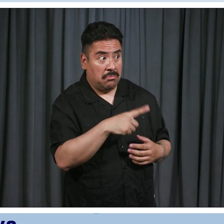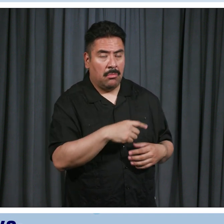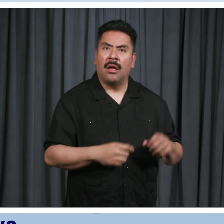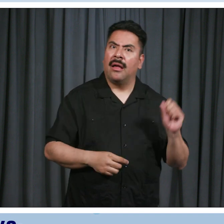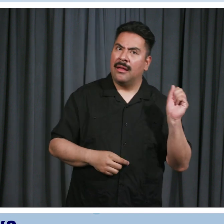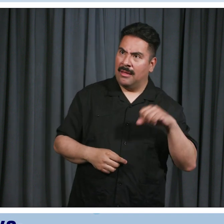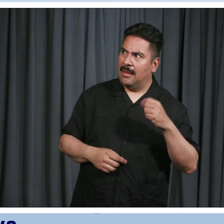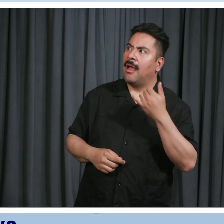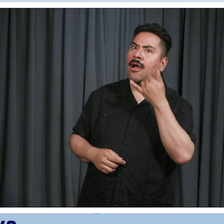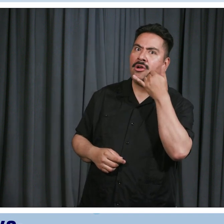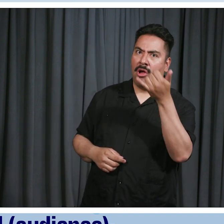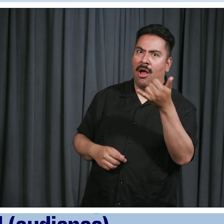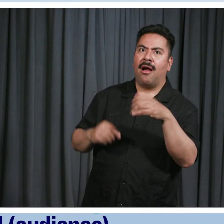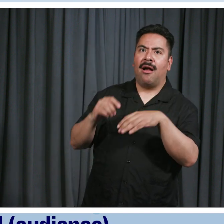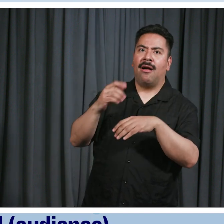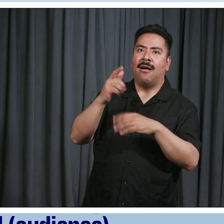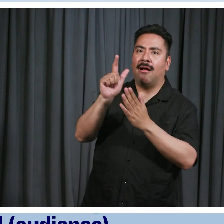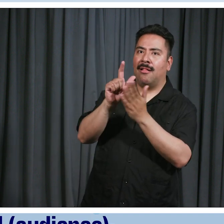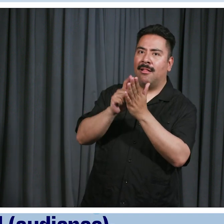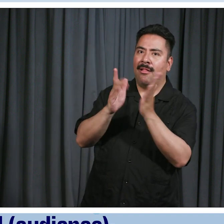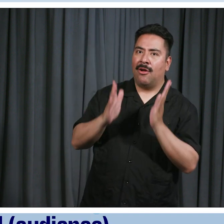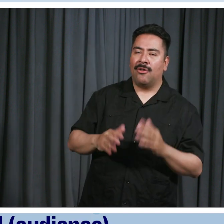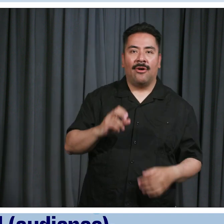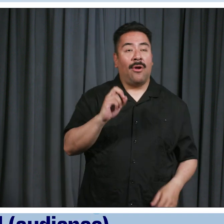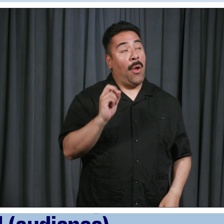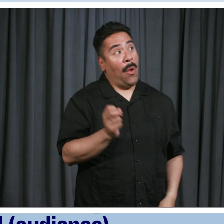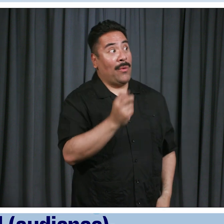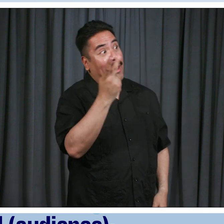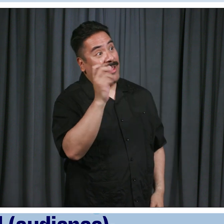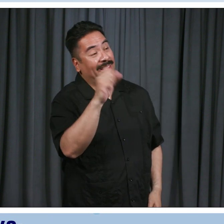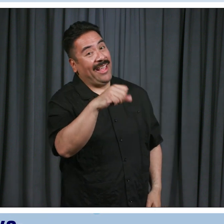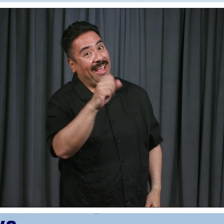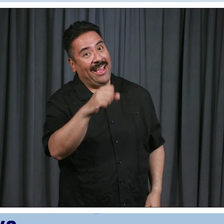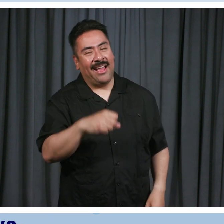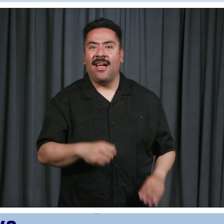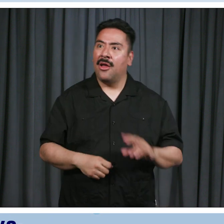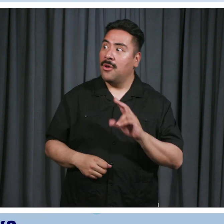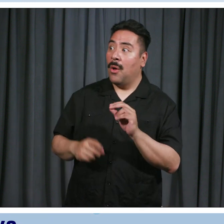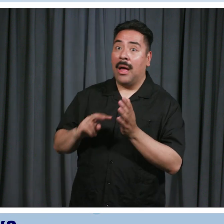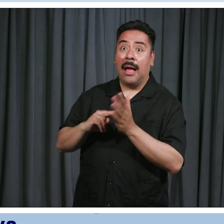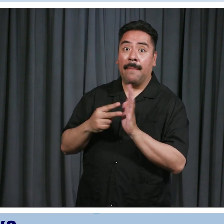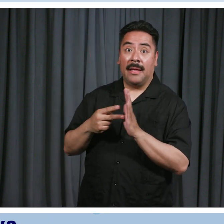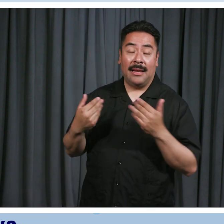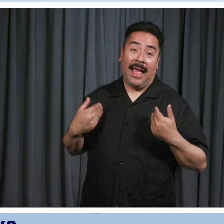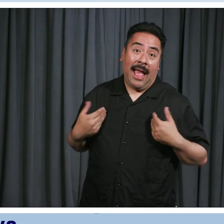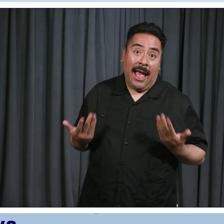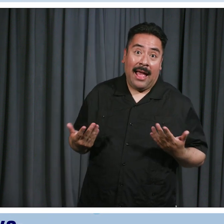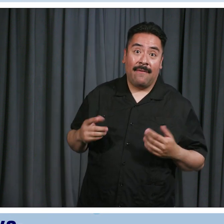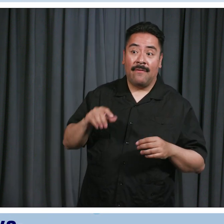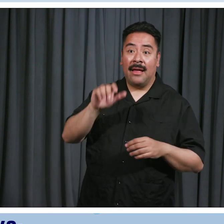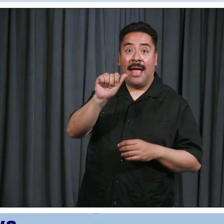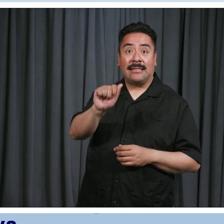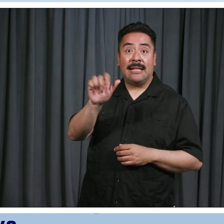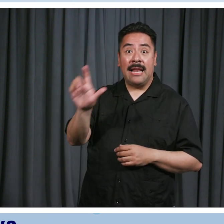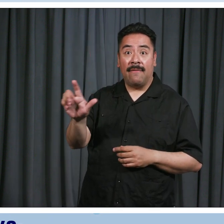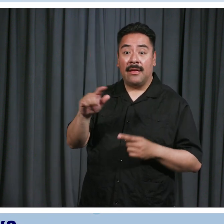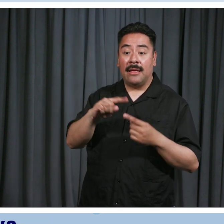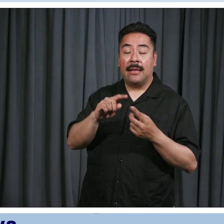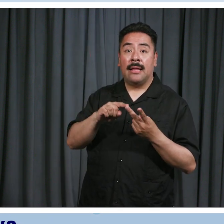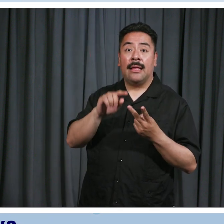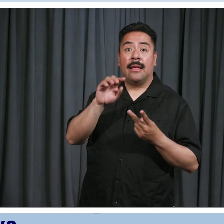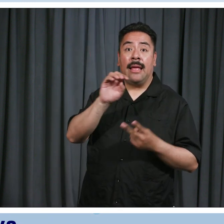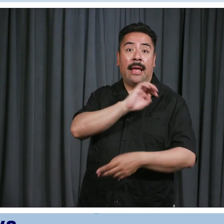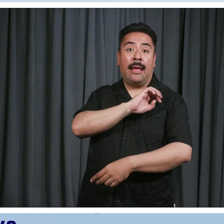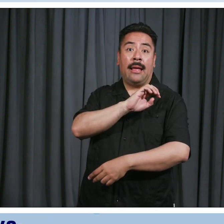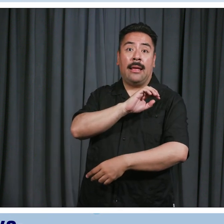Yeah, call a lawyer. Well, okay, yeah. No, I mean, there are, like Access Living and Equip for Equality, like we have